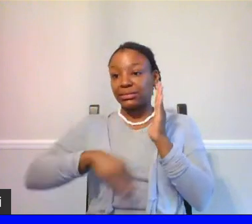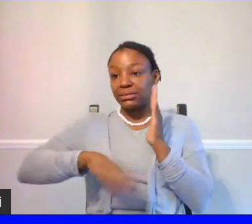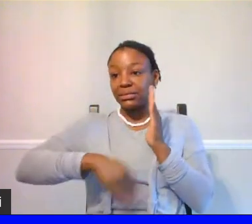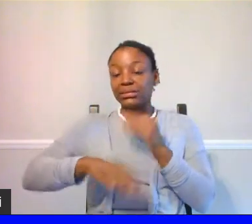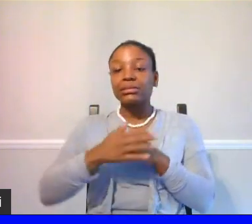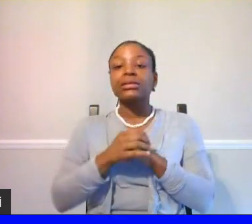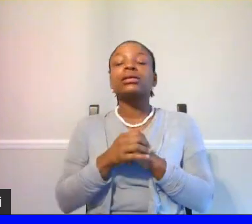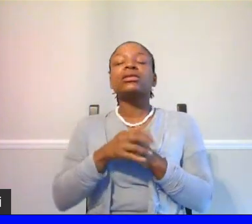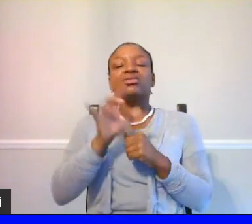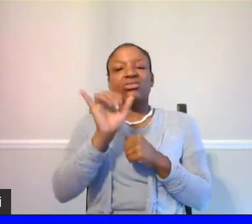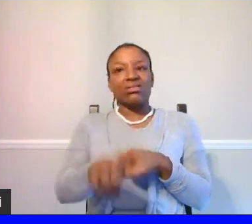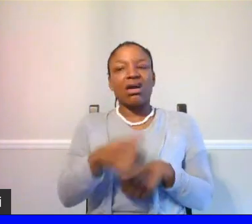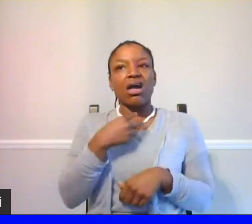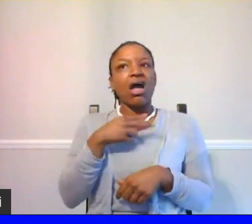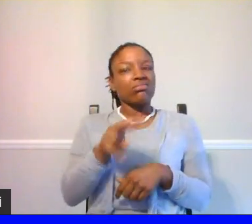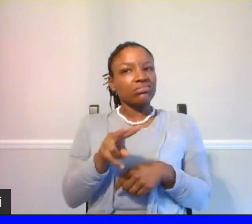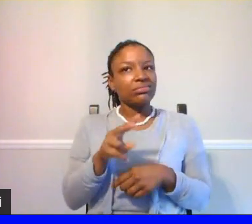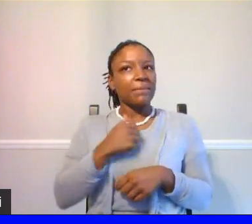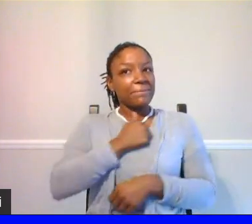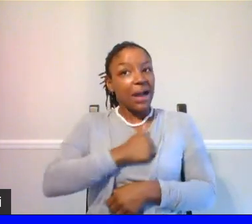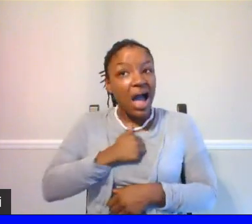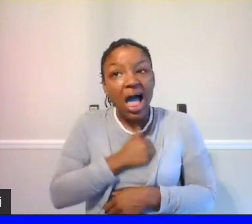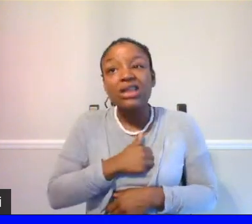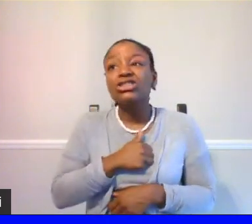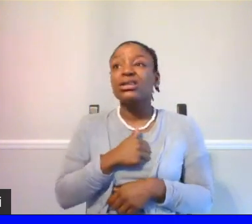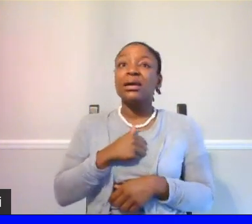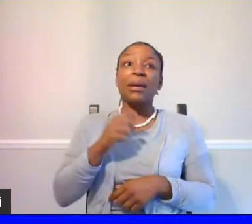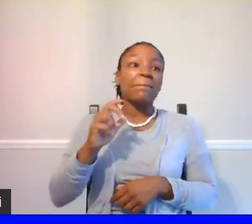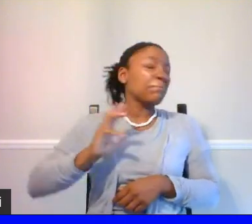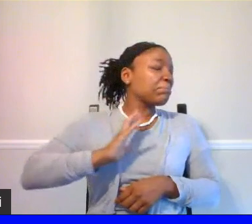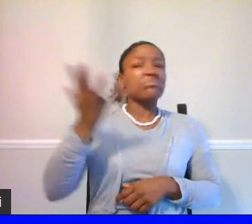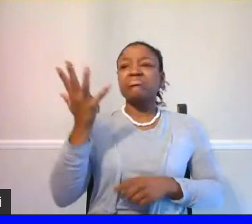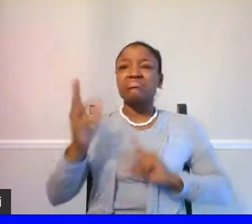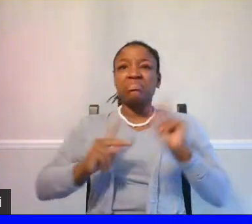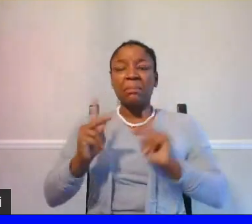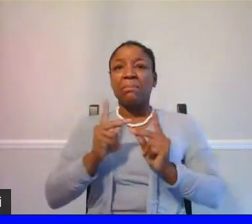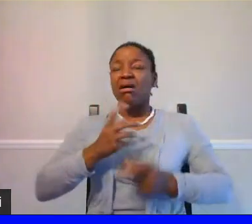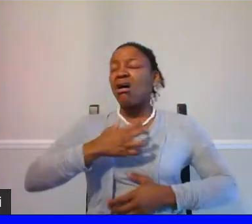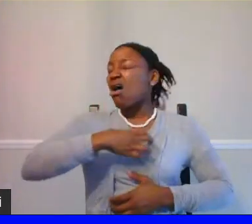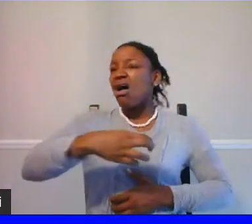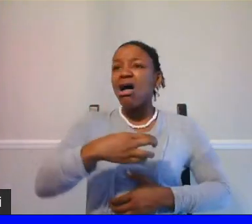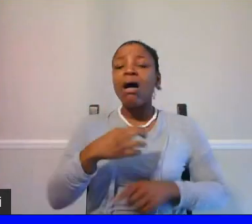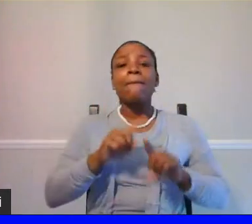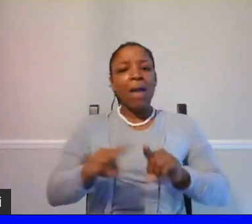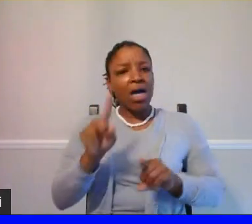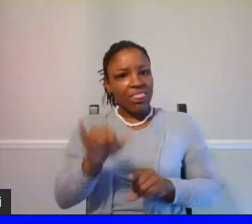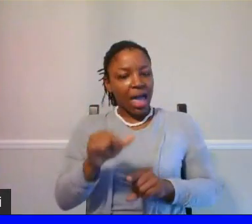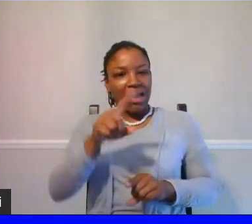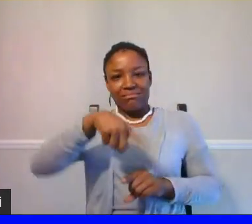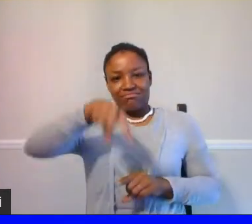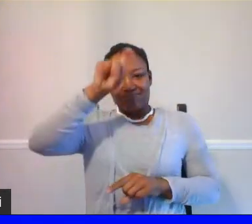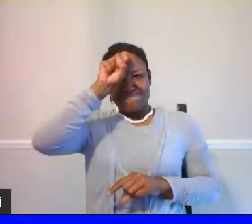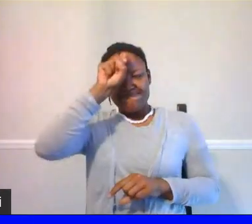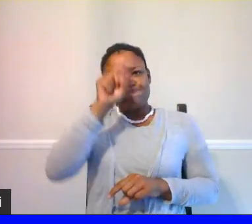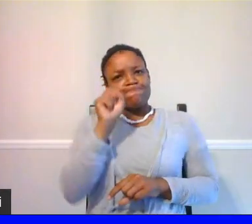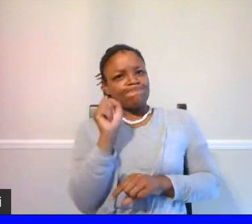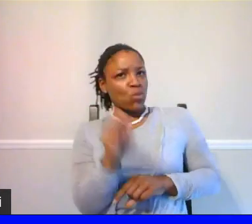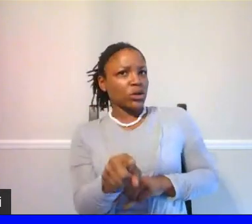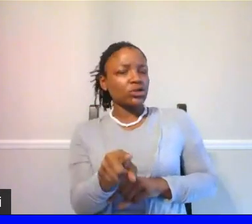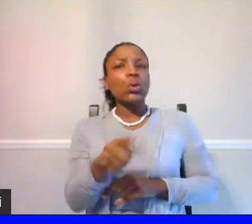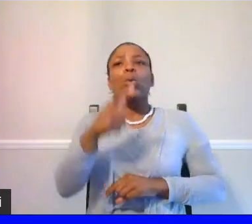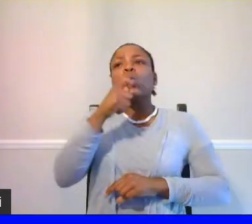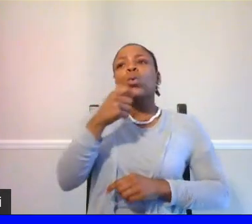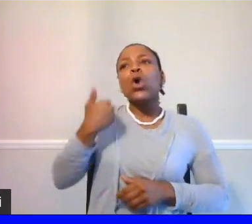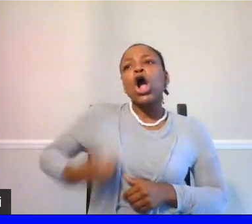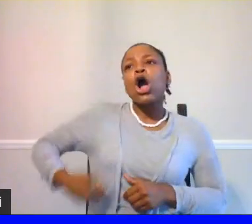And so there was a retraction and apology after the outrage, but it really brings up the question, you know, who are we and what